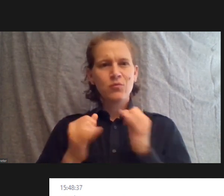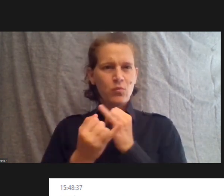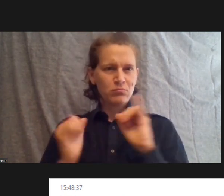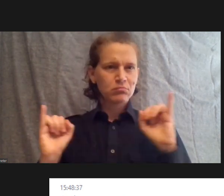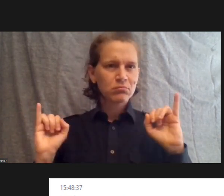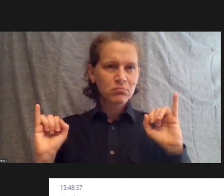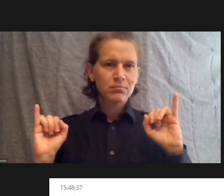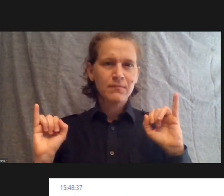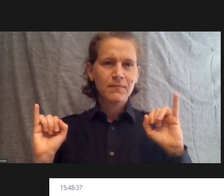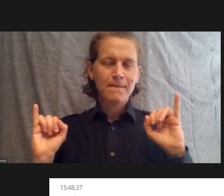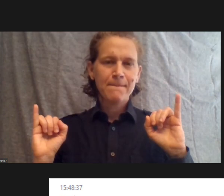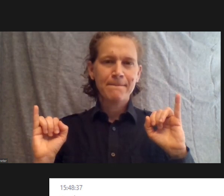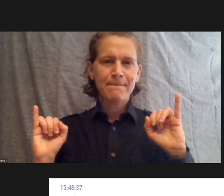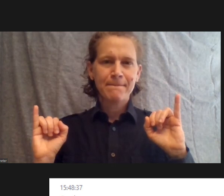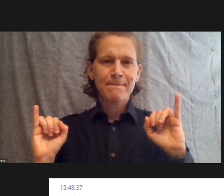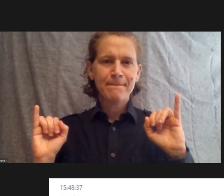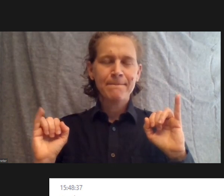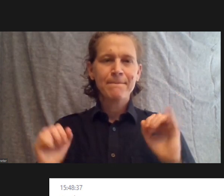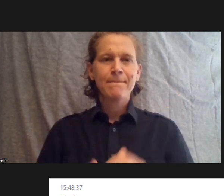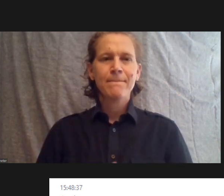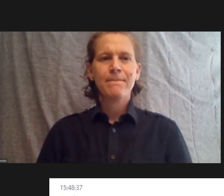independent